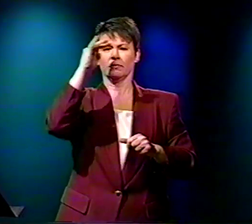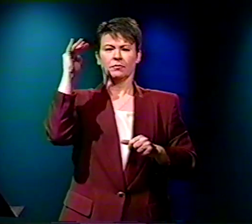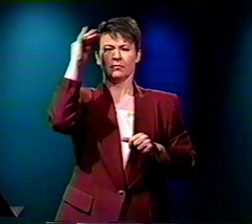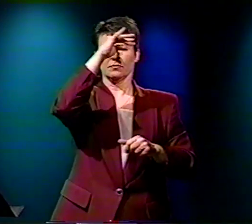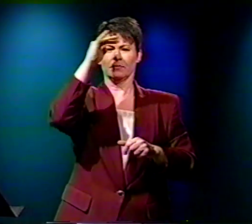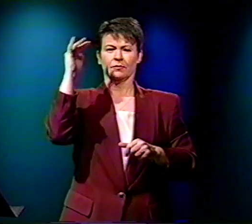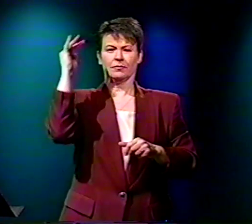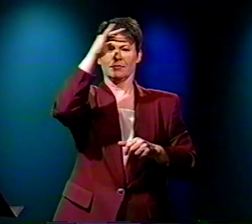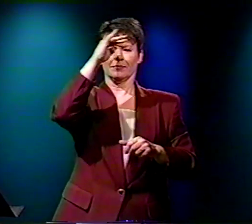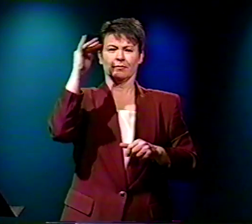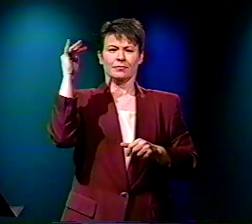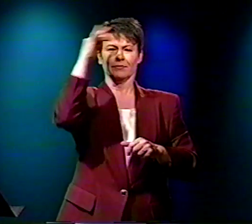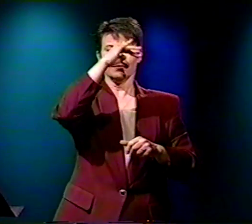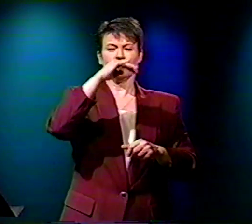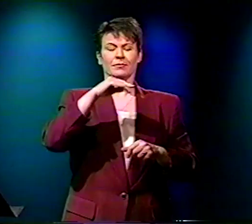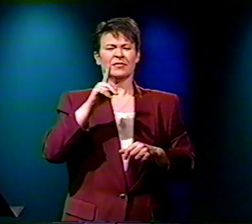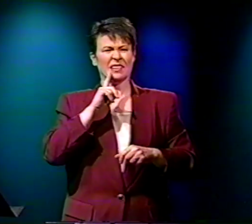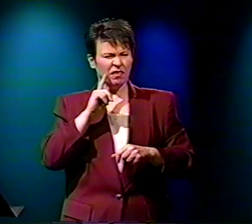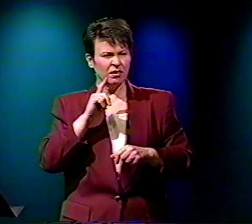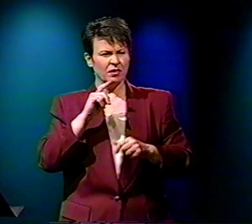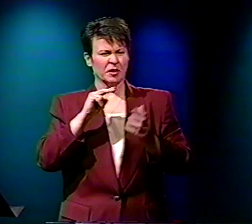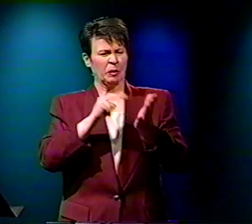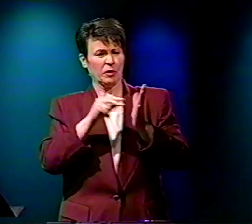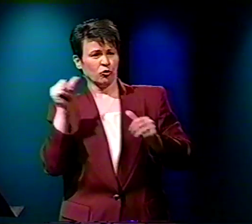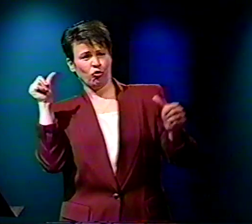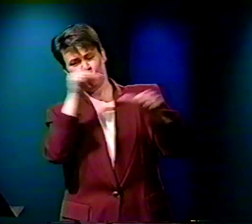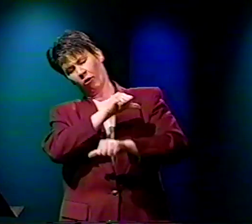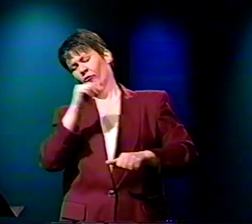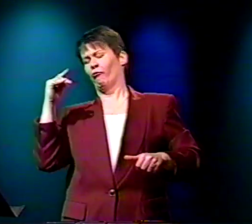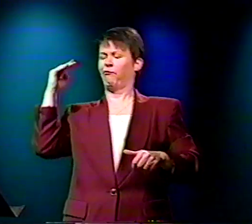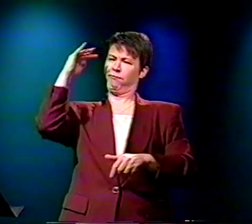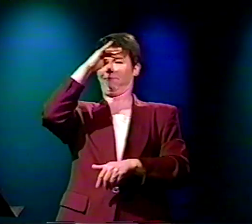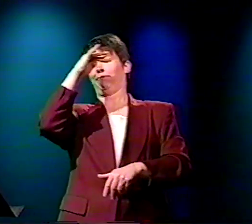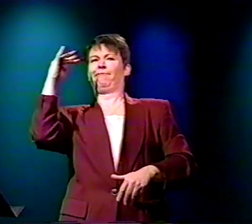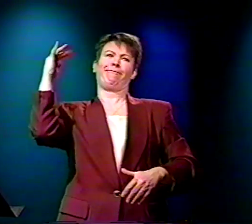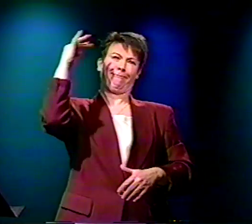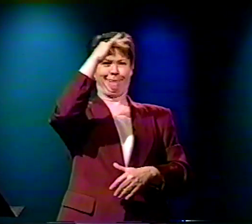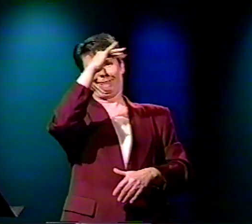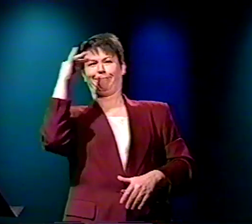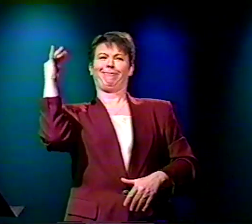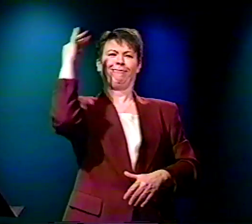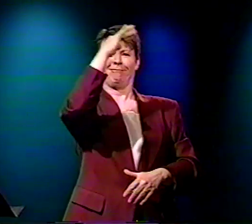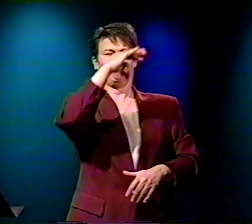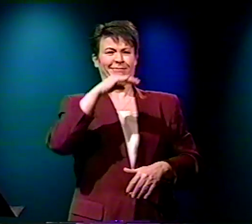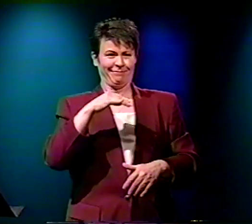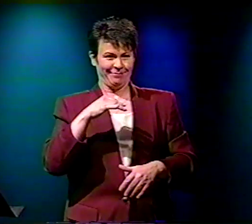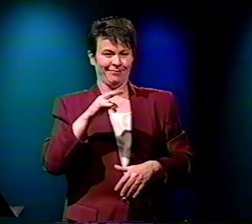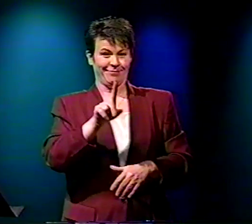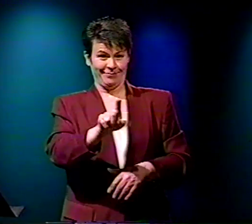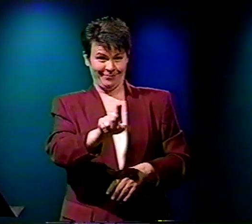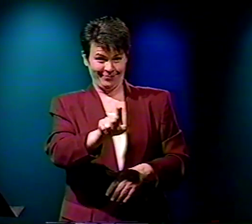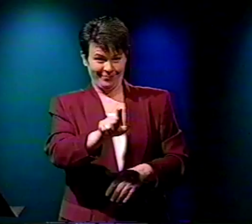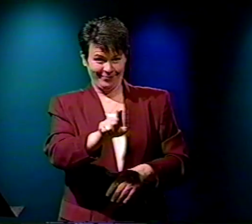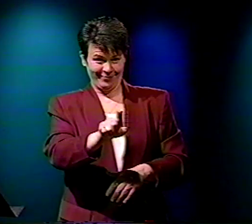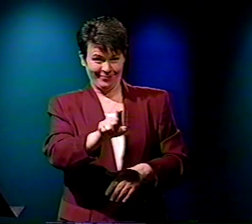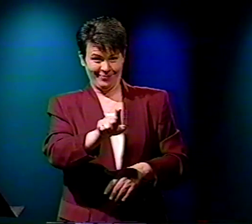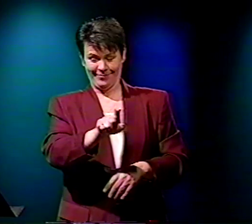signs. One time I was talking to someone and they showed me a sign that, you know, to me it means you're drunk or high. And I thought, is that